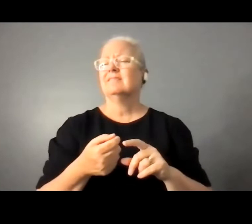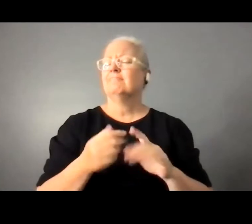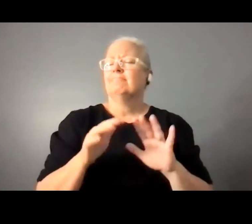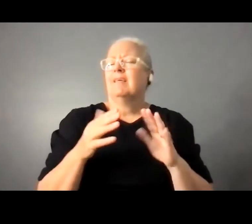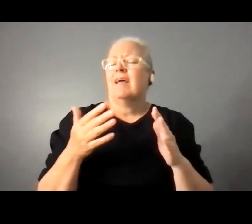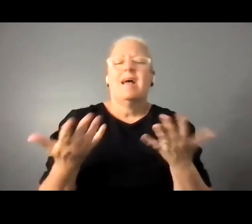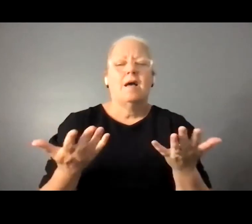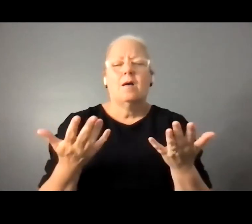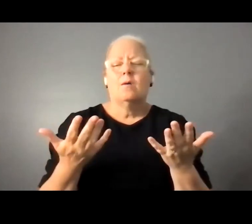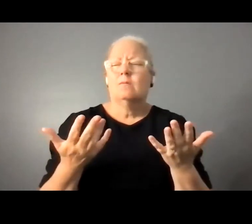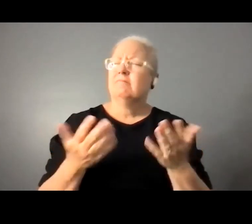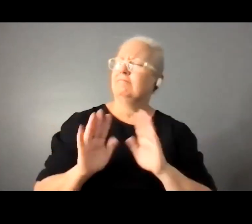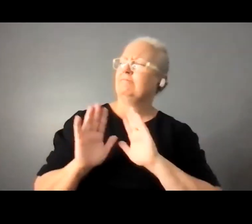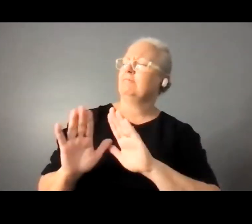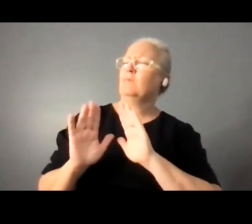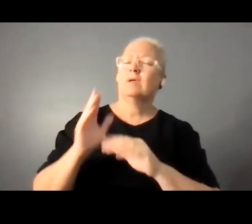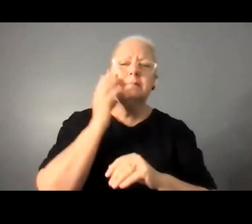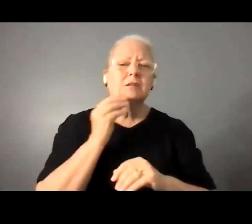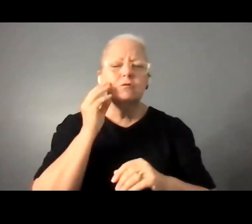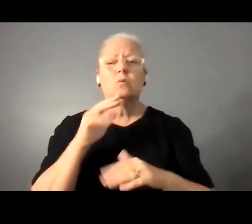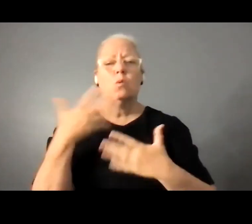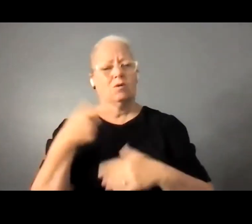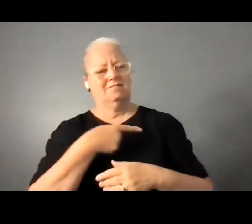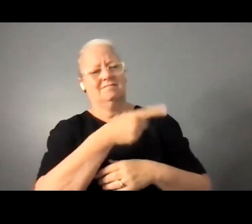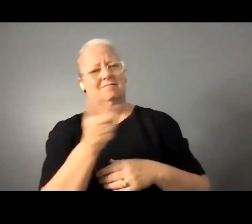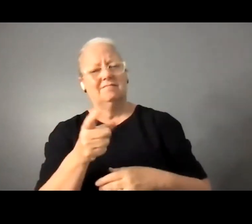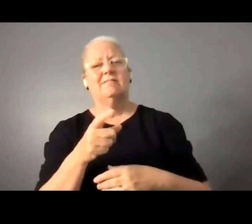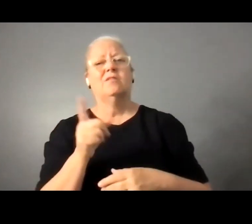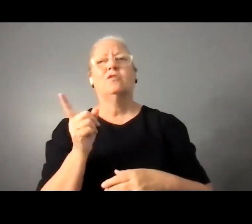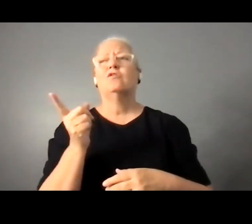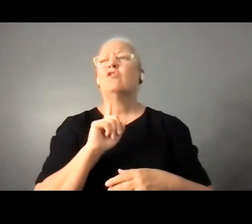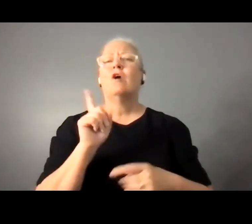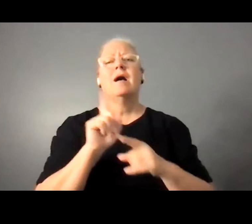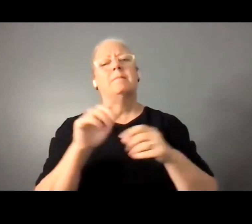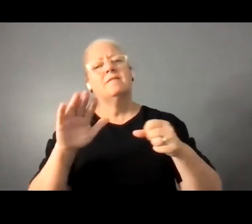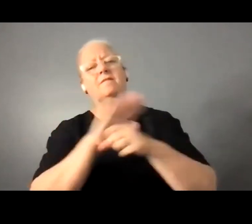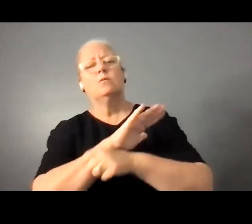how these people feel about this lack of opportunities to participate?